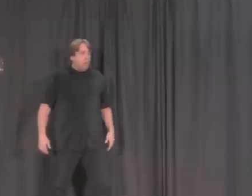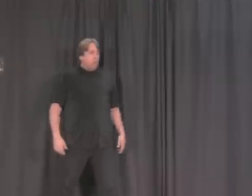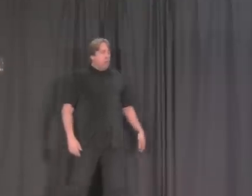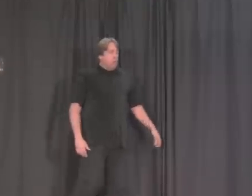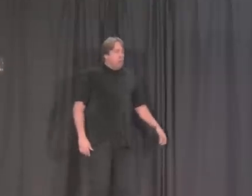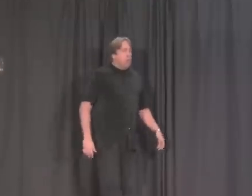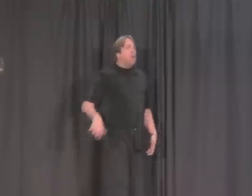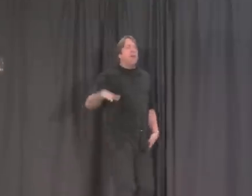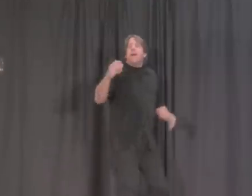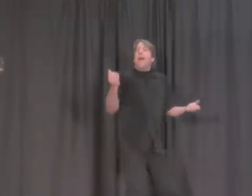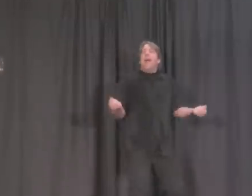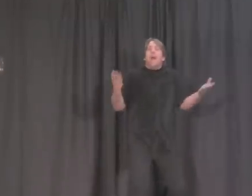vomit.